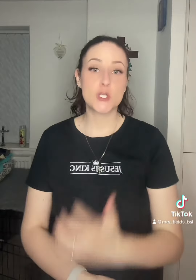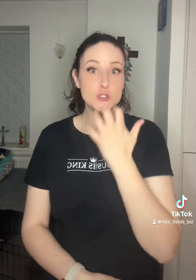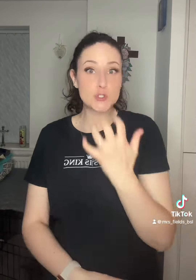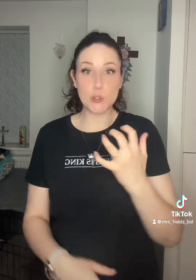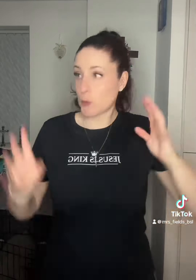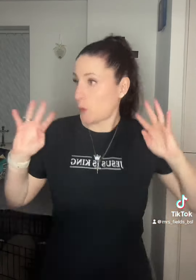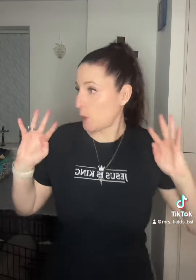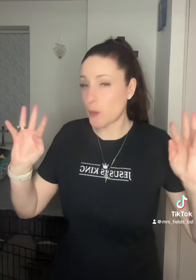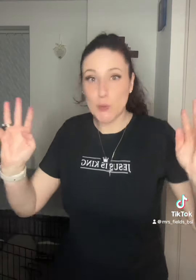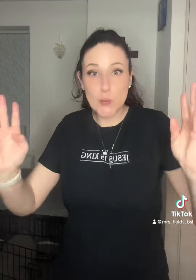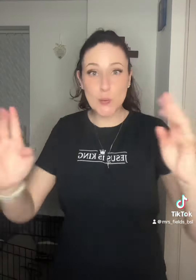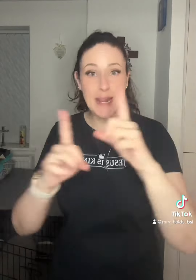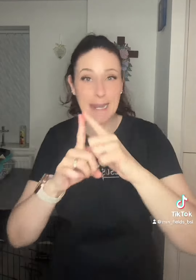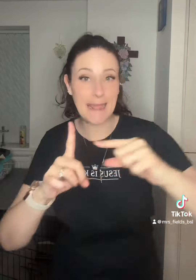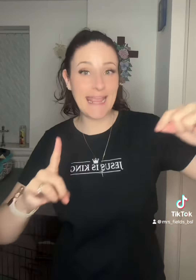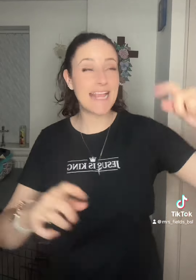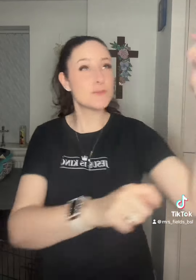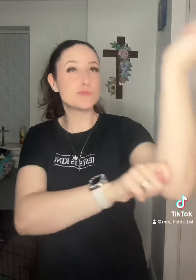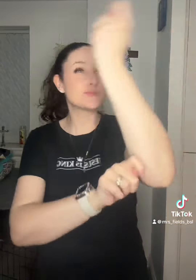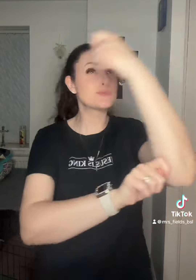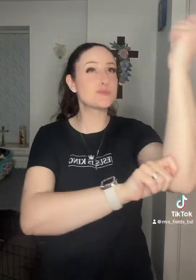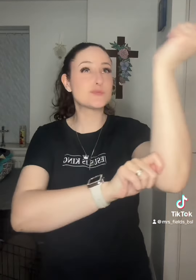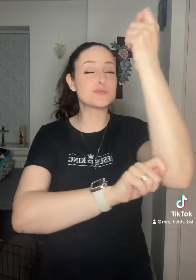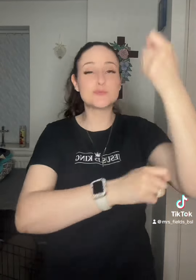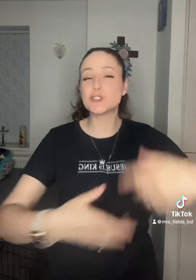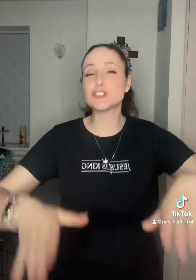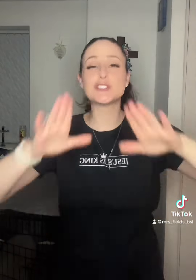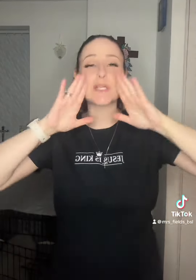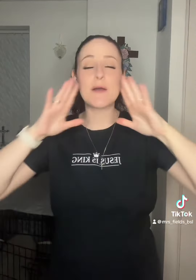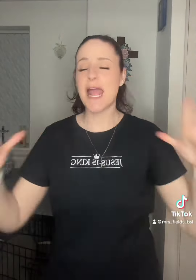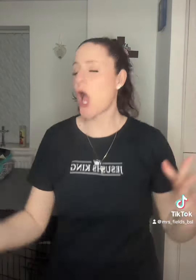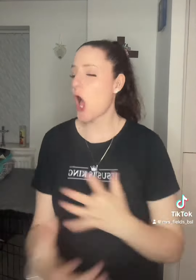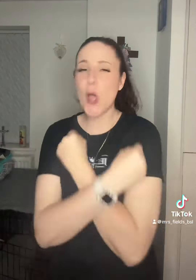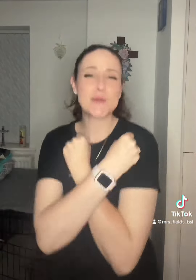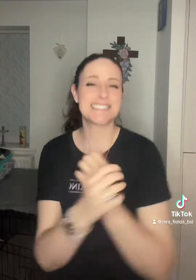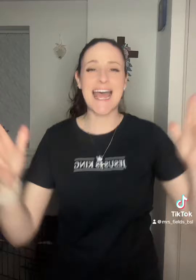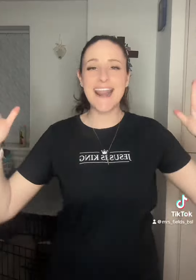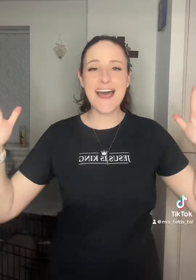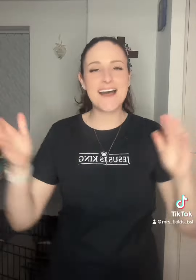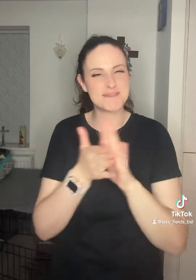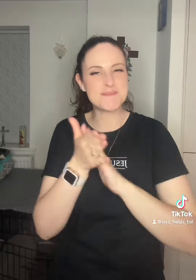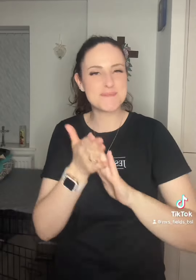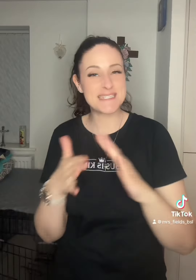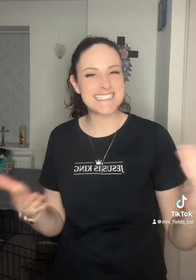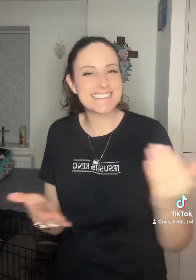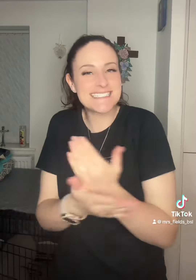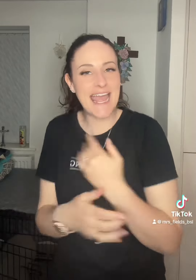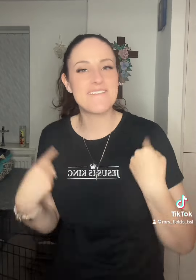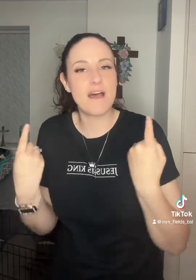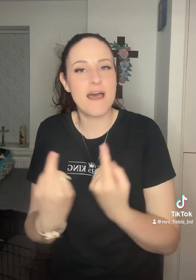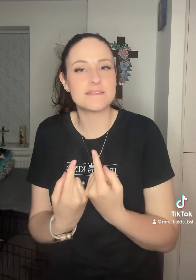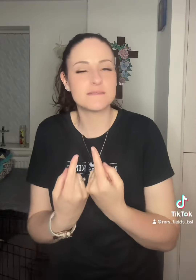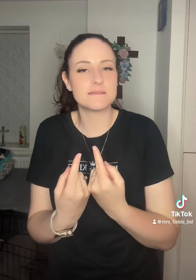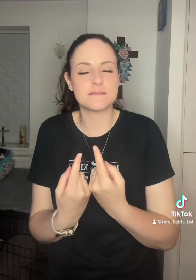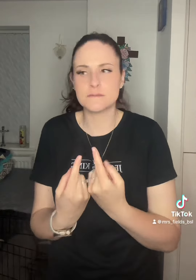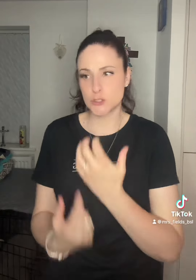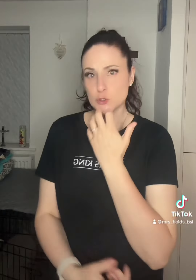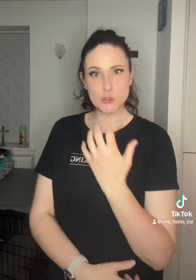with their palm leaves and branches, waving them, shouting, Hosanna, which means save us. They expected Jesus to